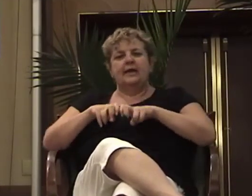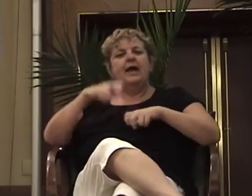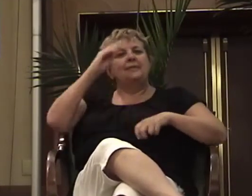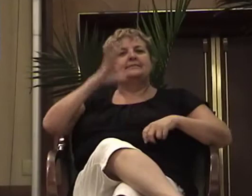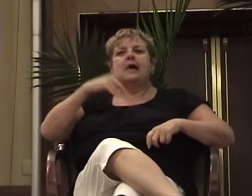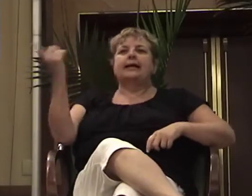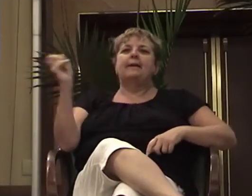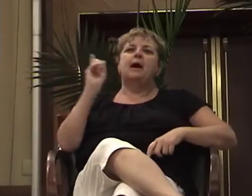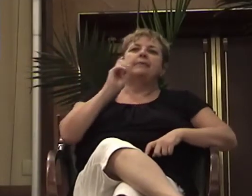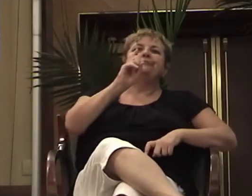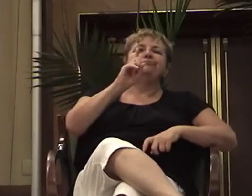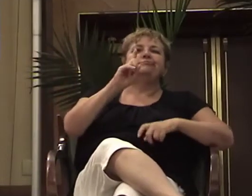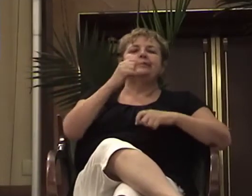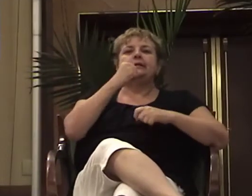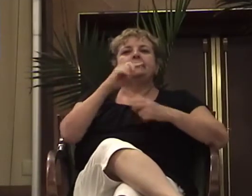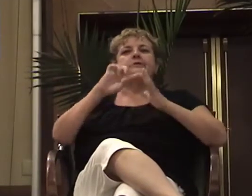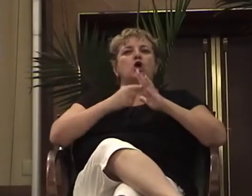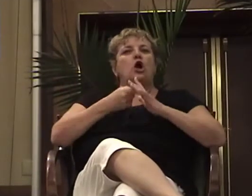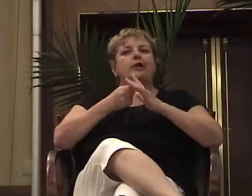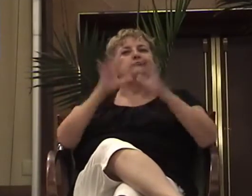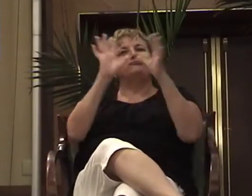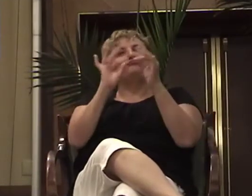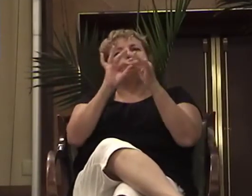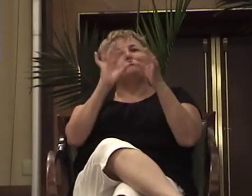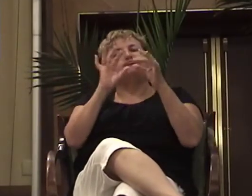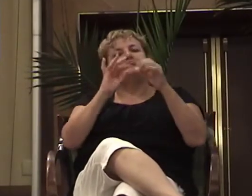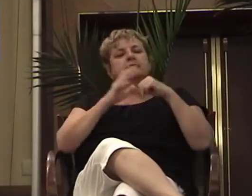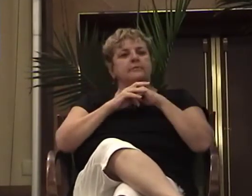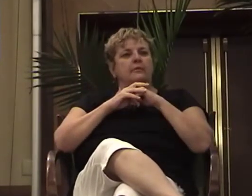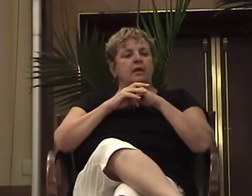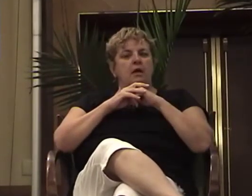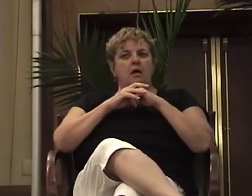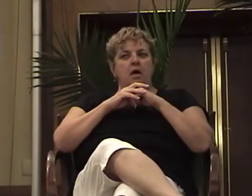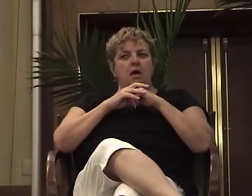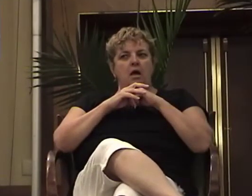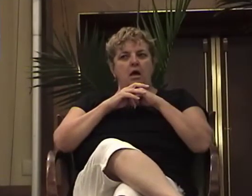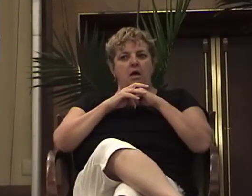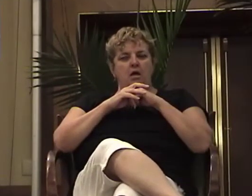talking. Oh, I was appalled.